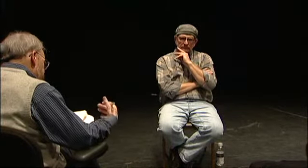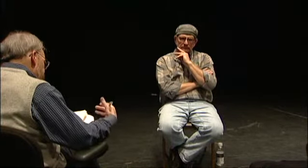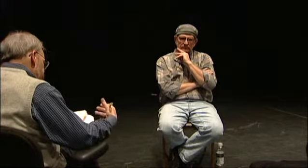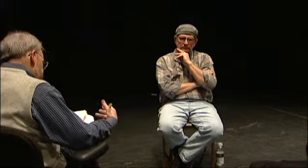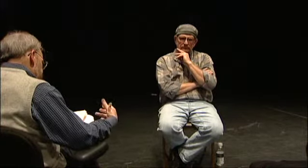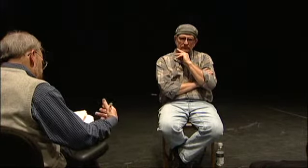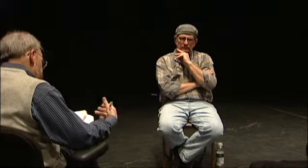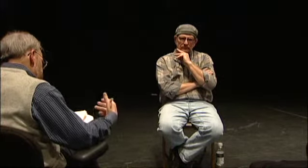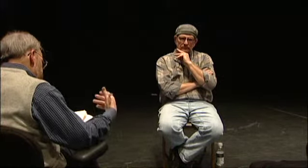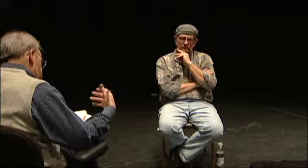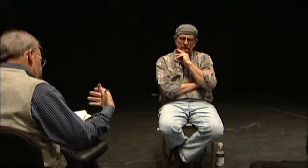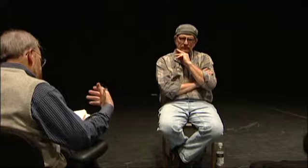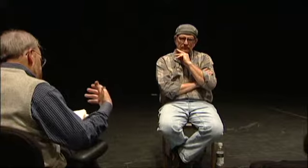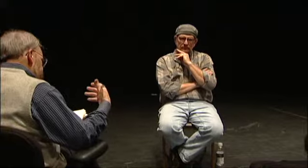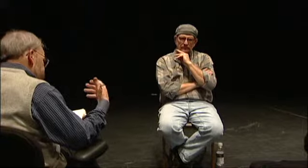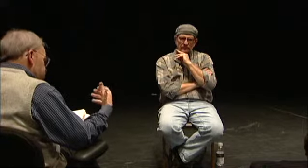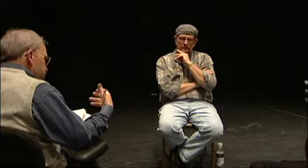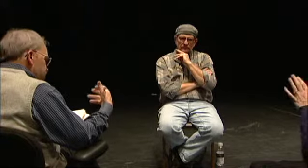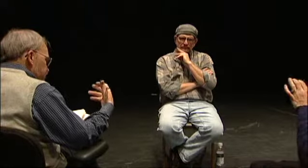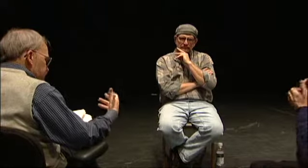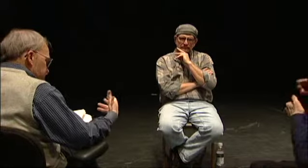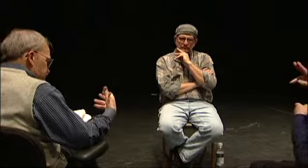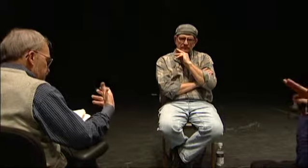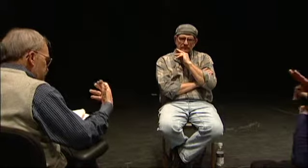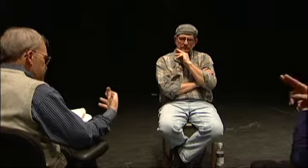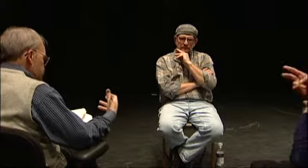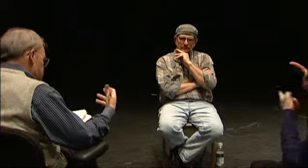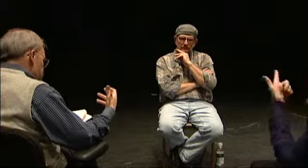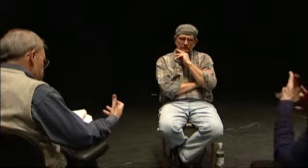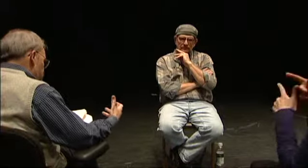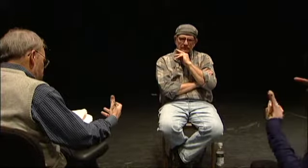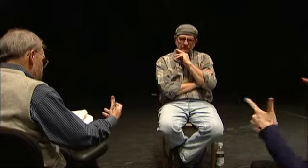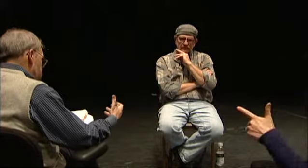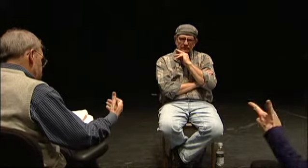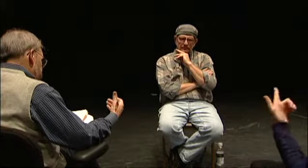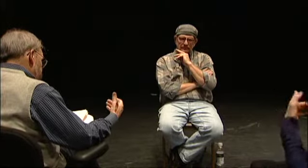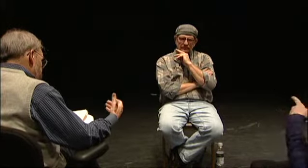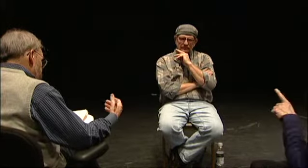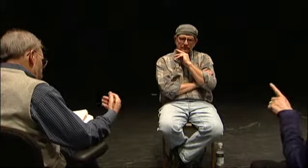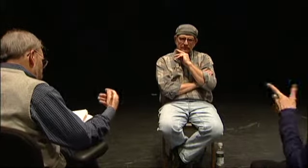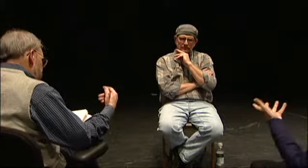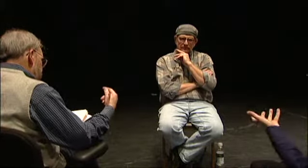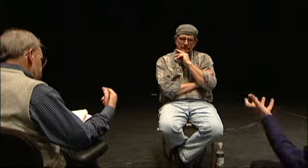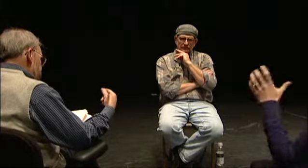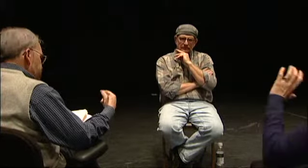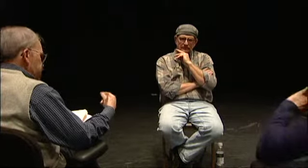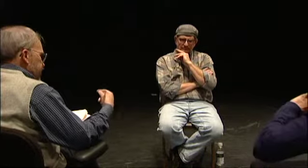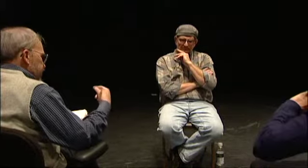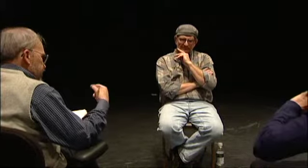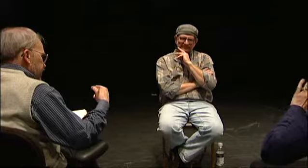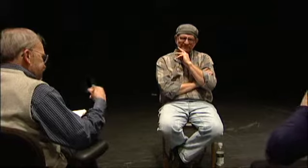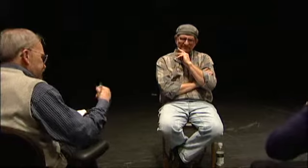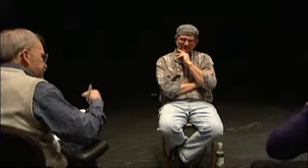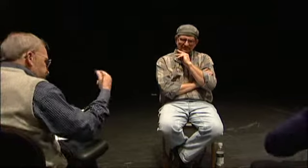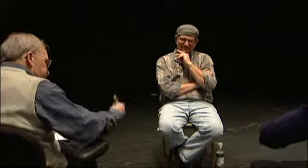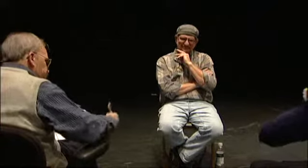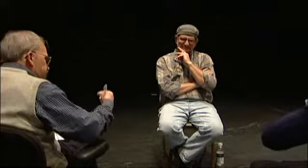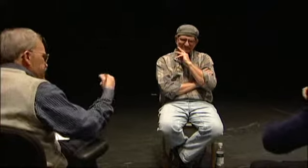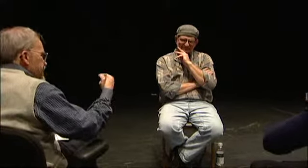sign language in such a tumultuous moment when, again, the character, the